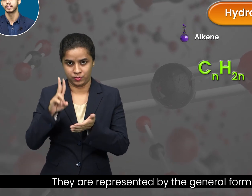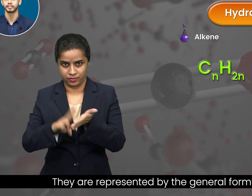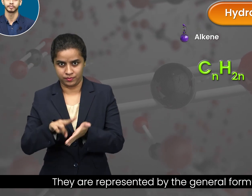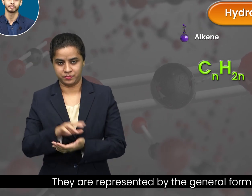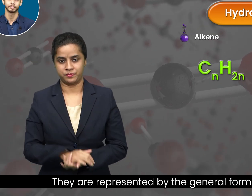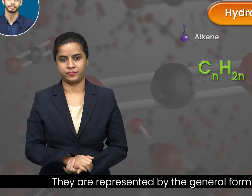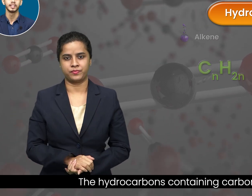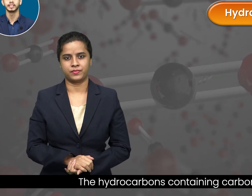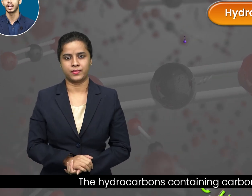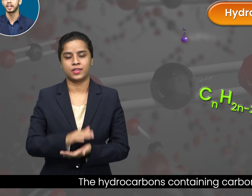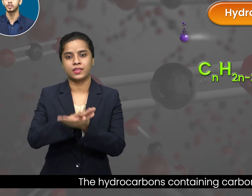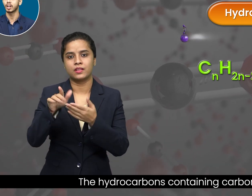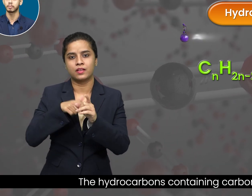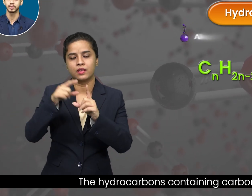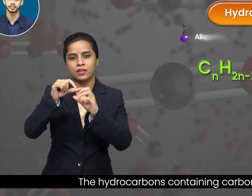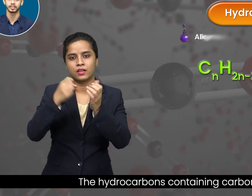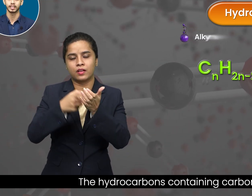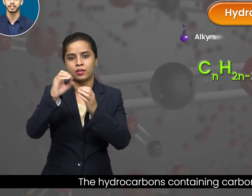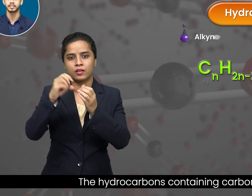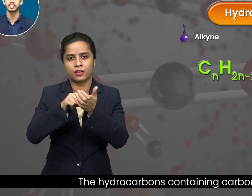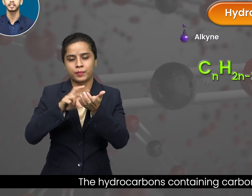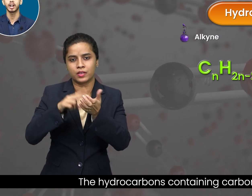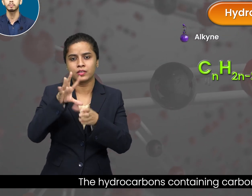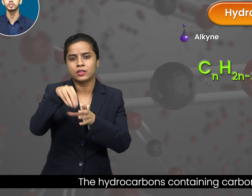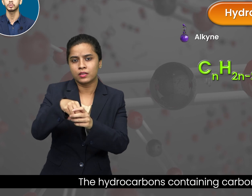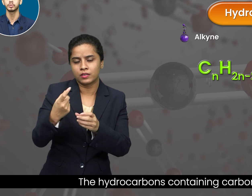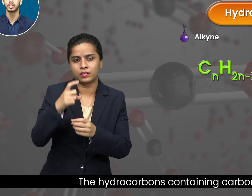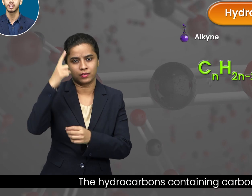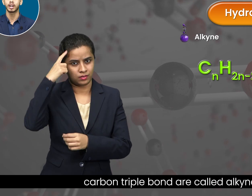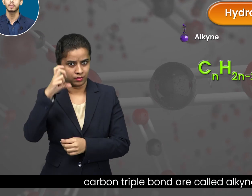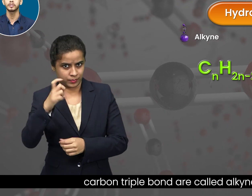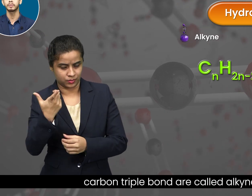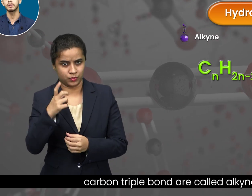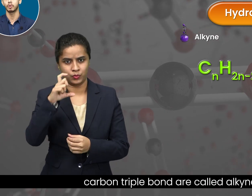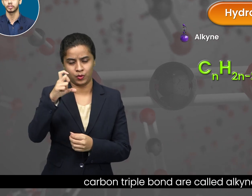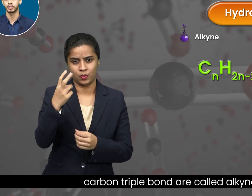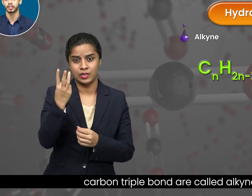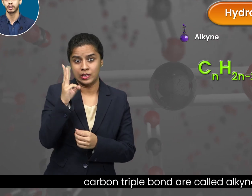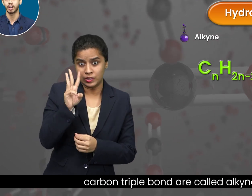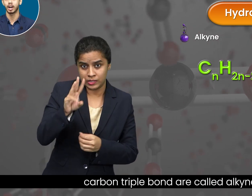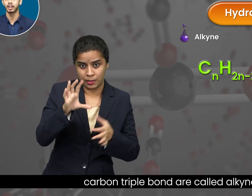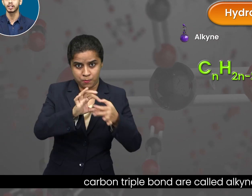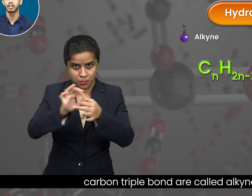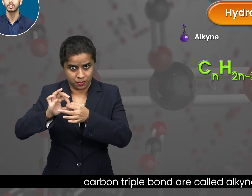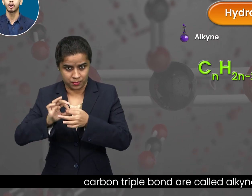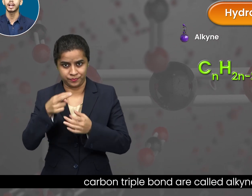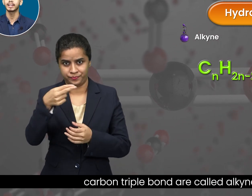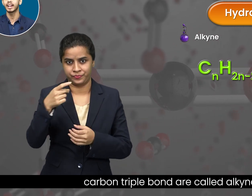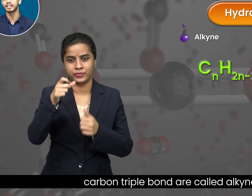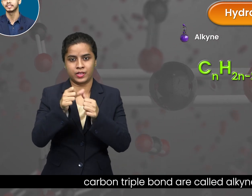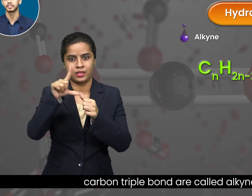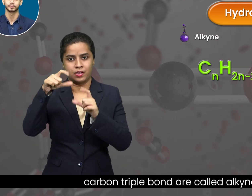CnH2n. The hydrocarbons containing carbon to carbon triple bond are